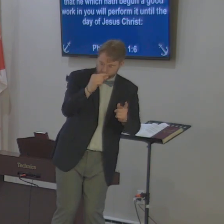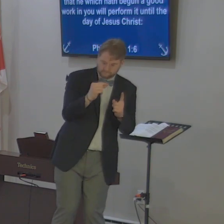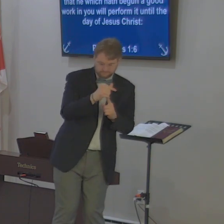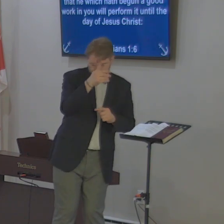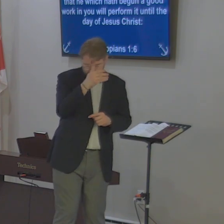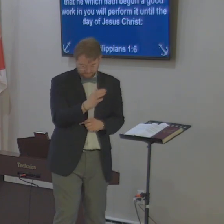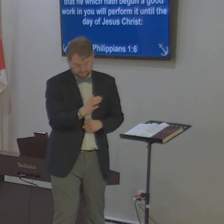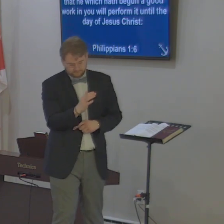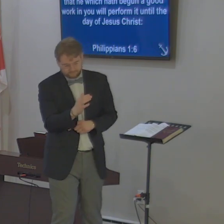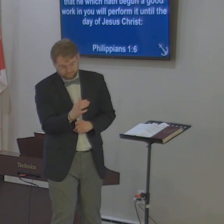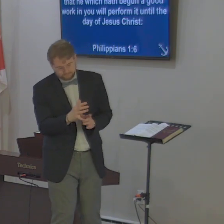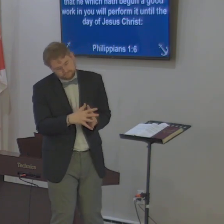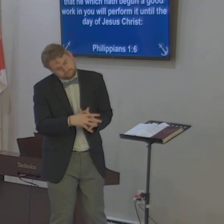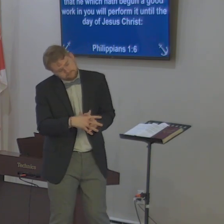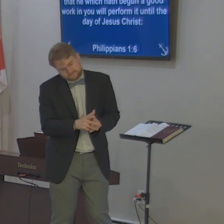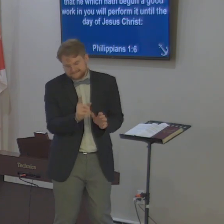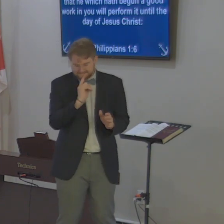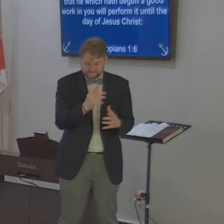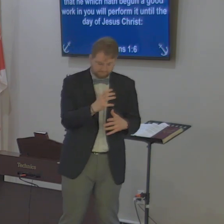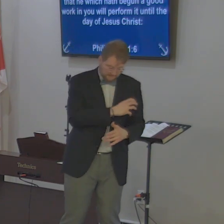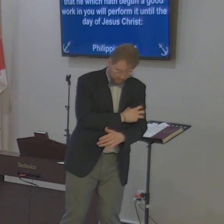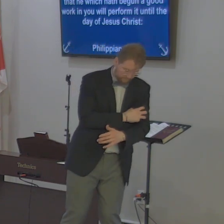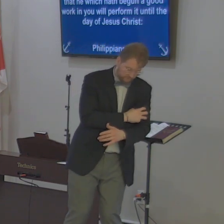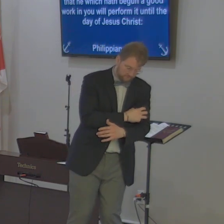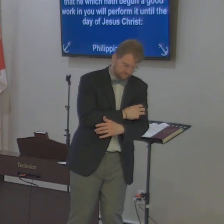God. It is powerful.